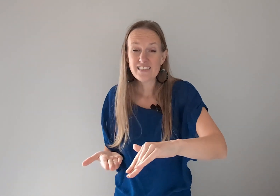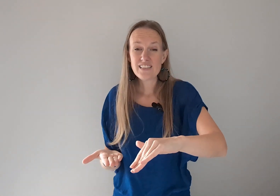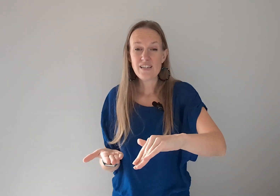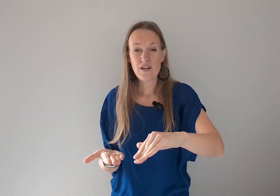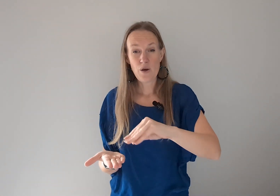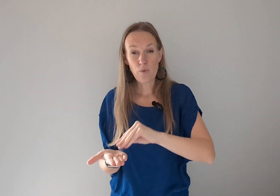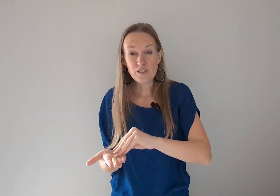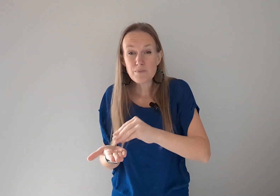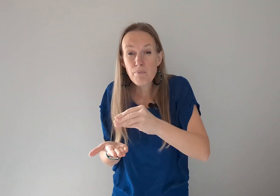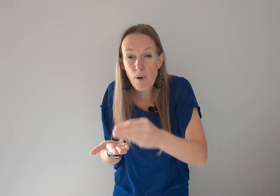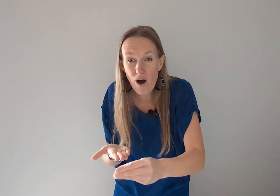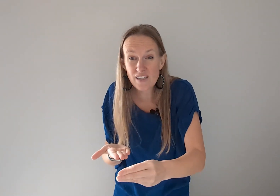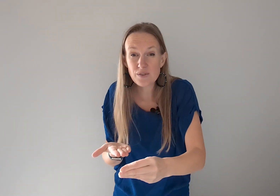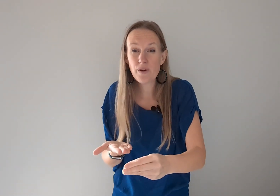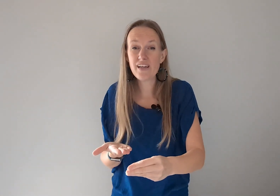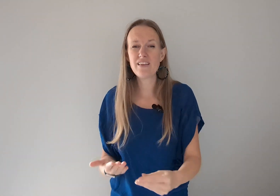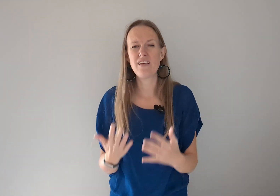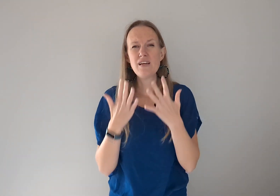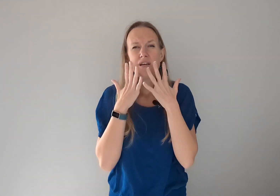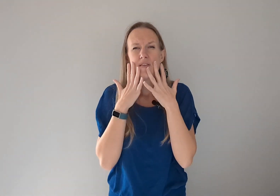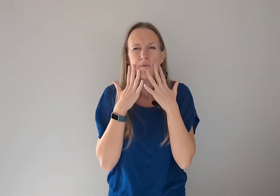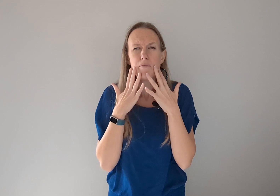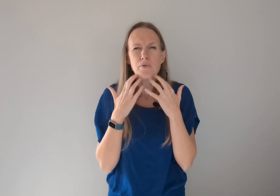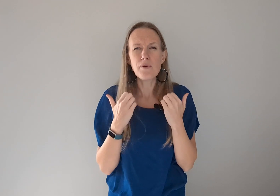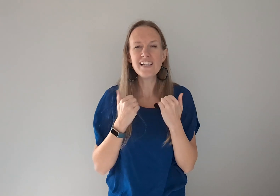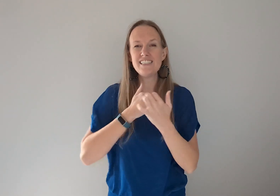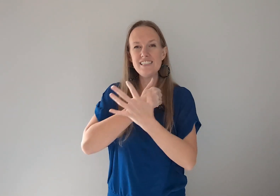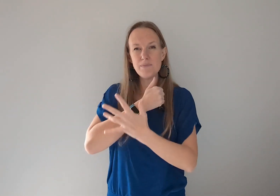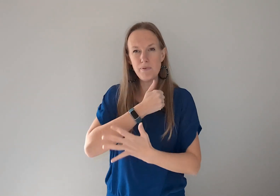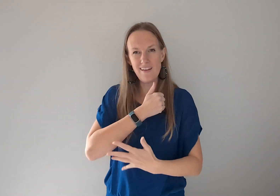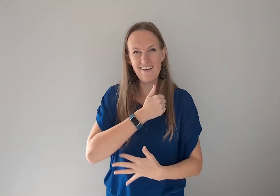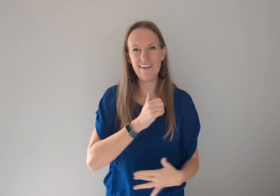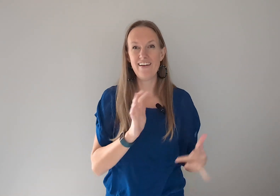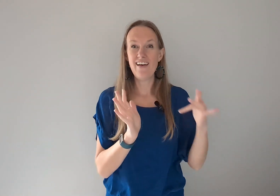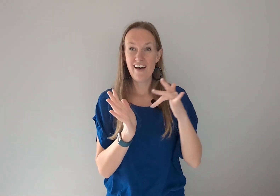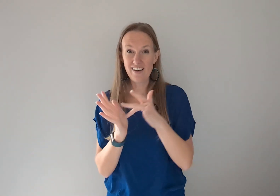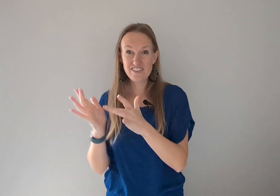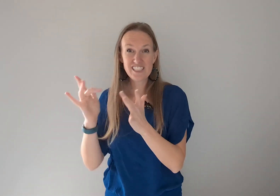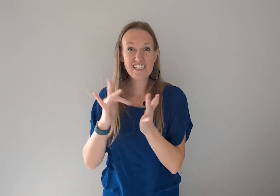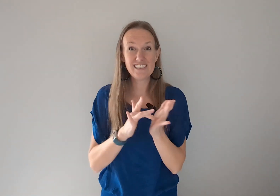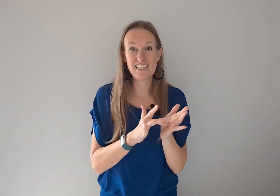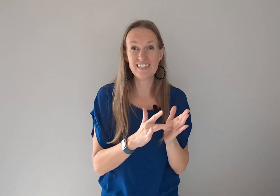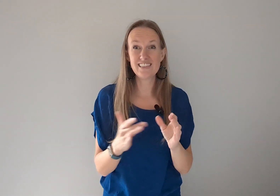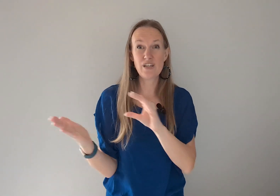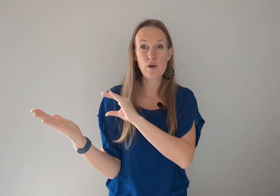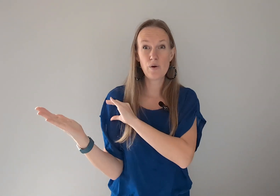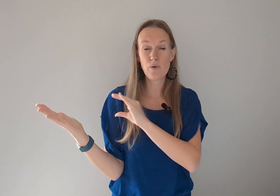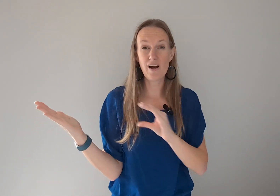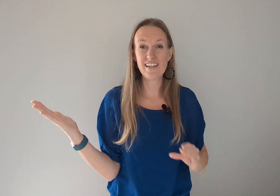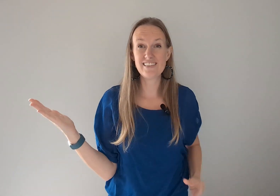Forgiveness was bought with the precious blood of Jesus